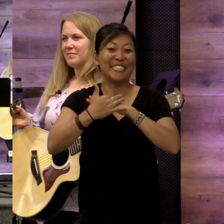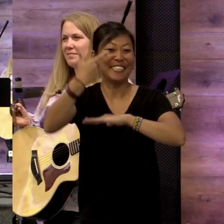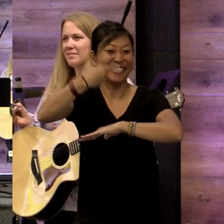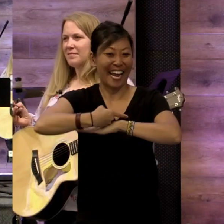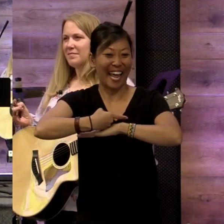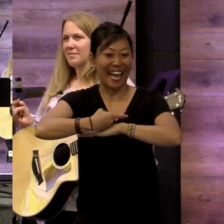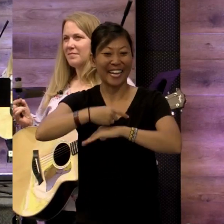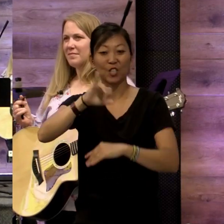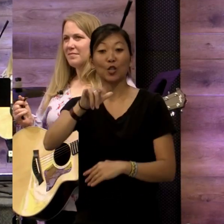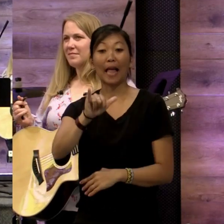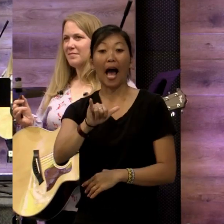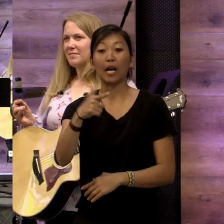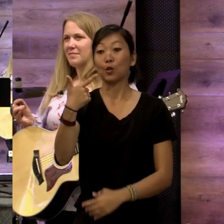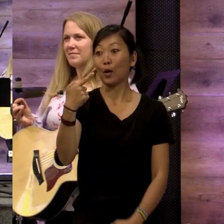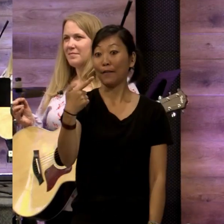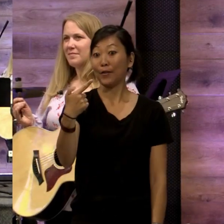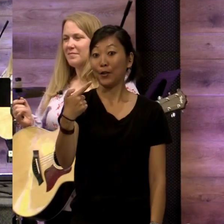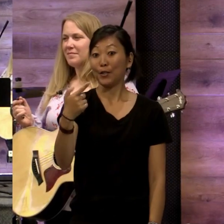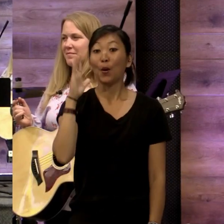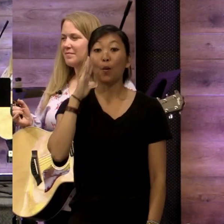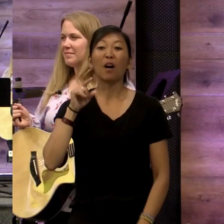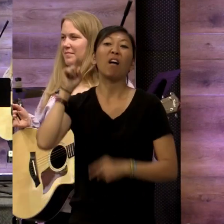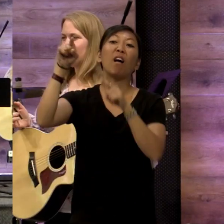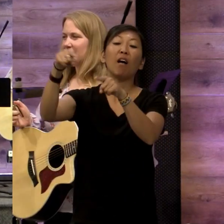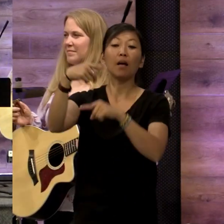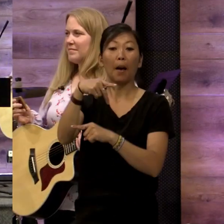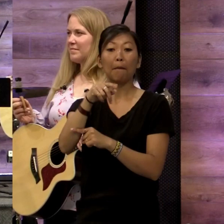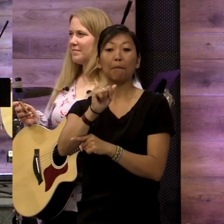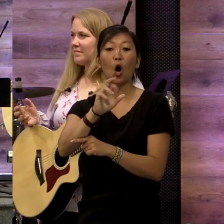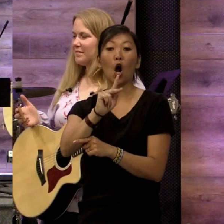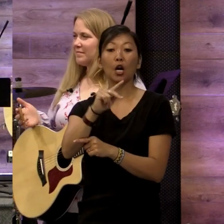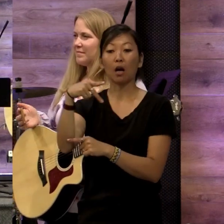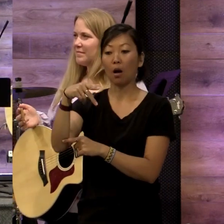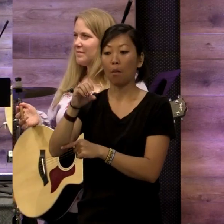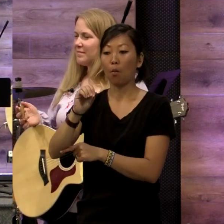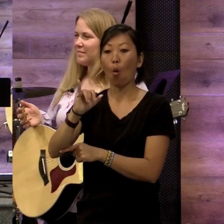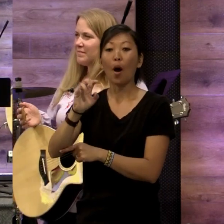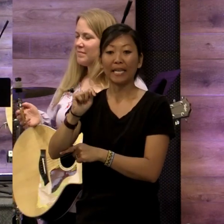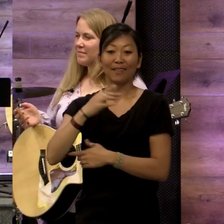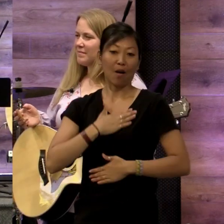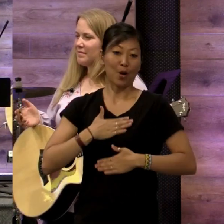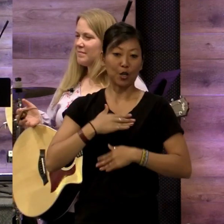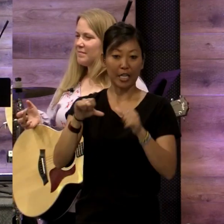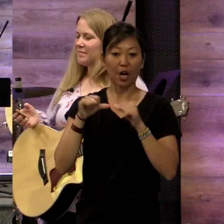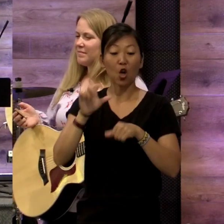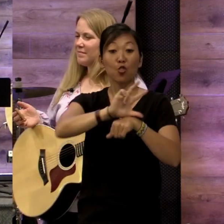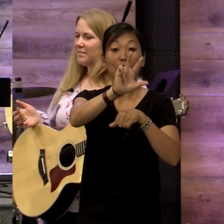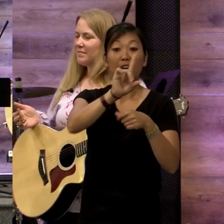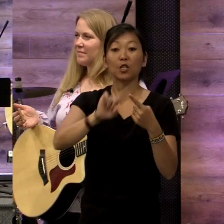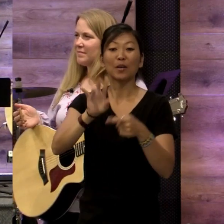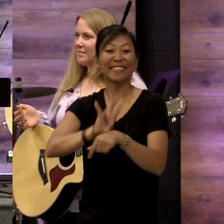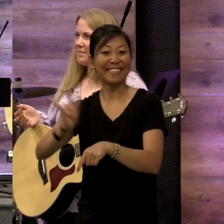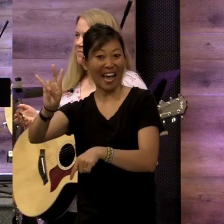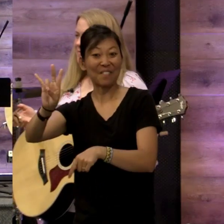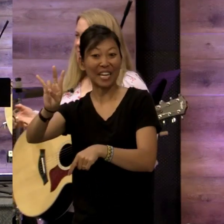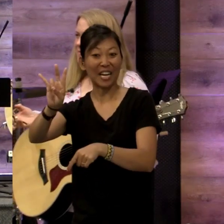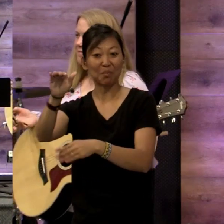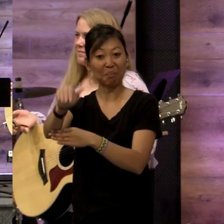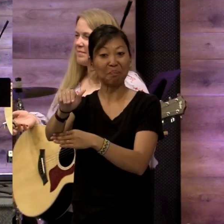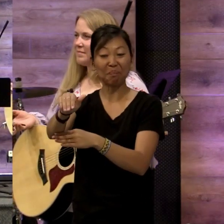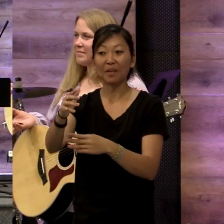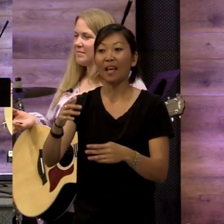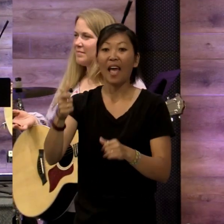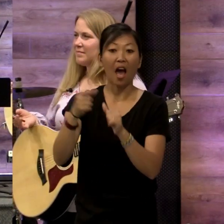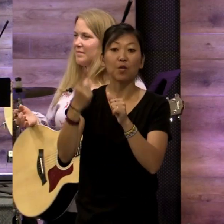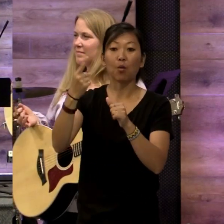So on July 21st, we will be meeting down at Park Point at the recreation area from 3 to 7 p.m., a chance